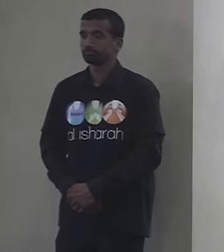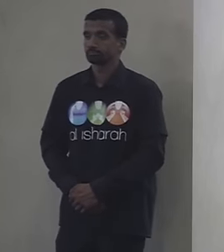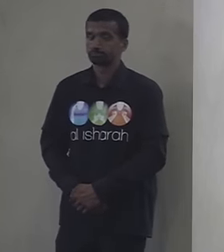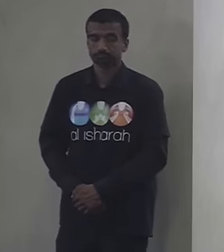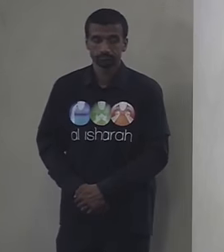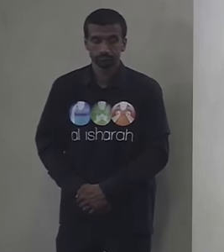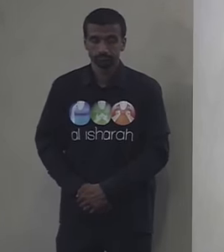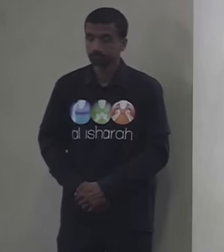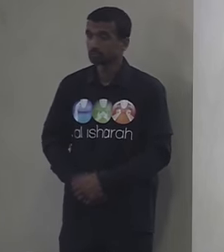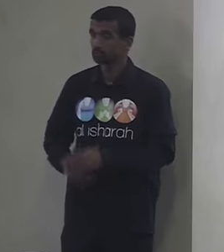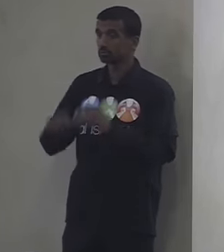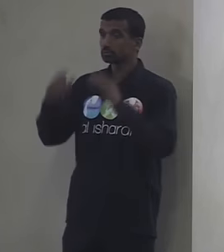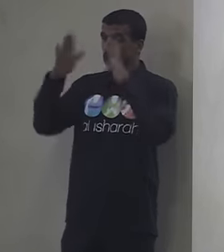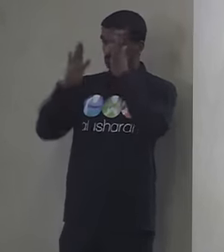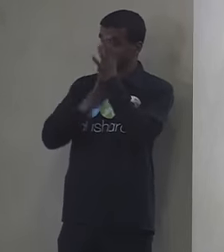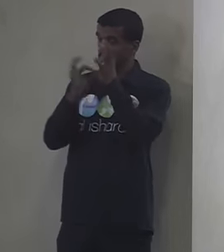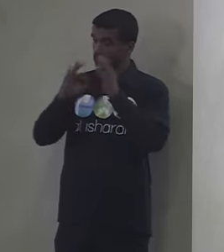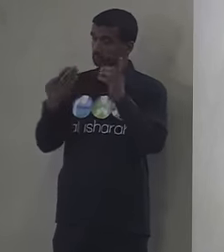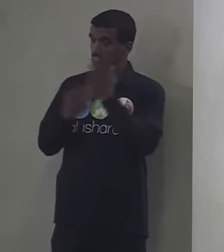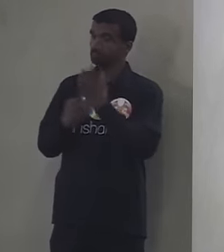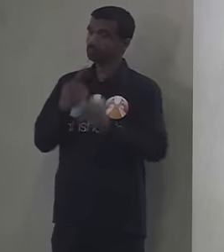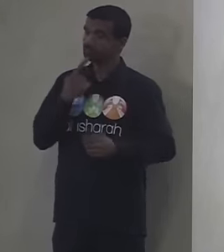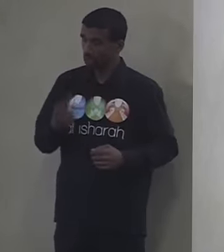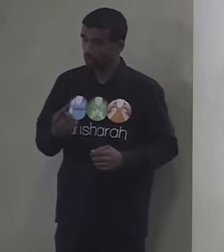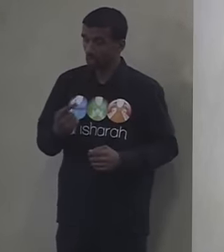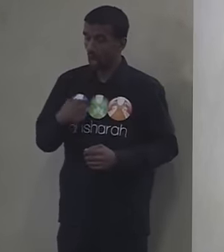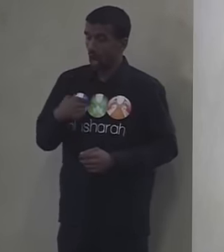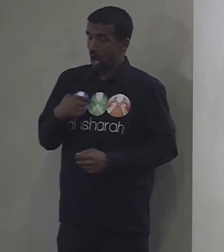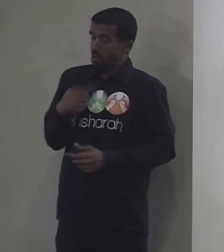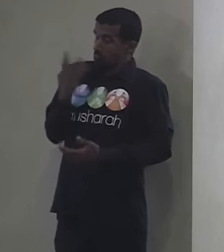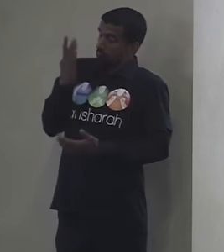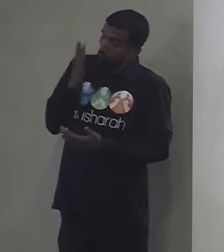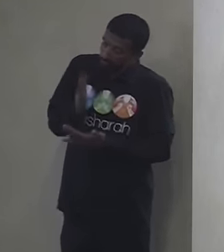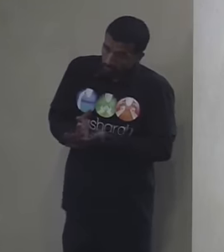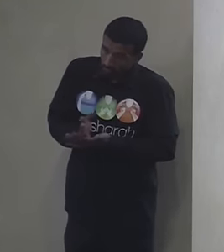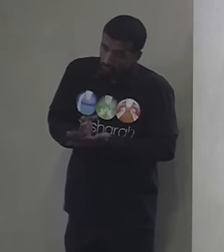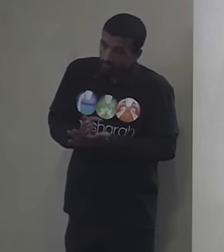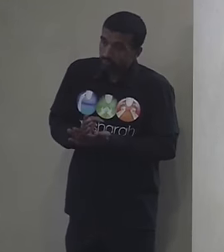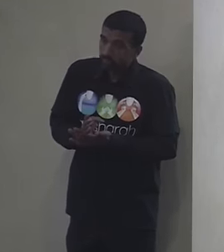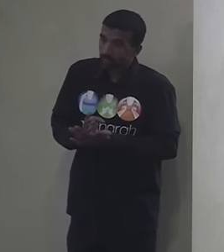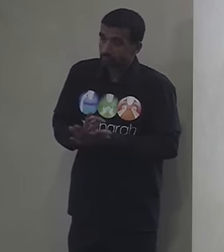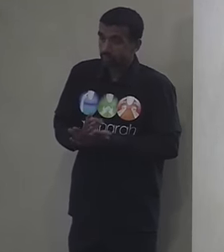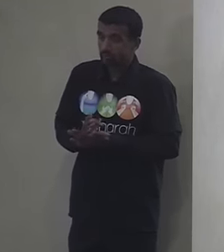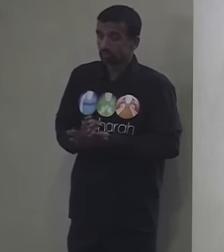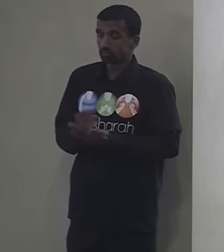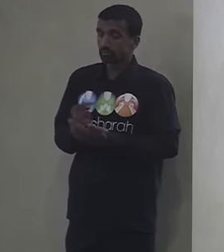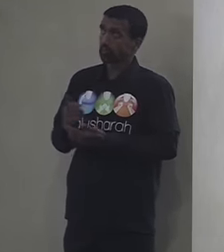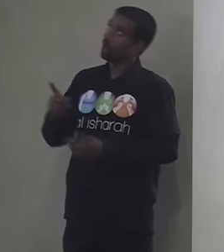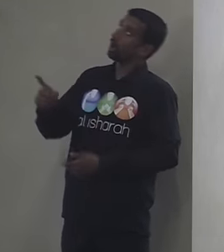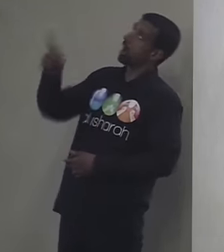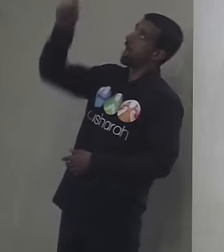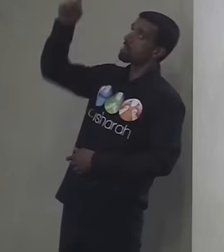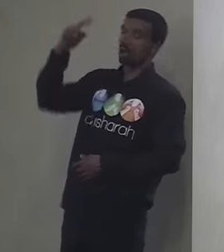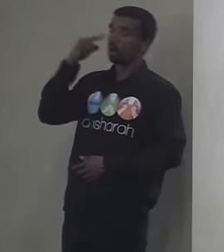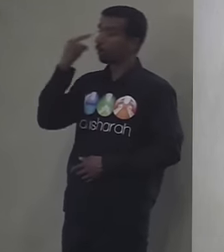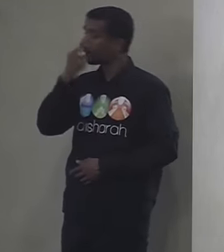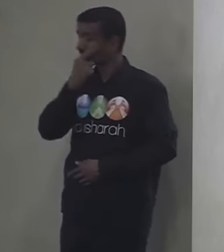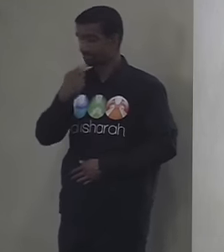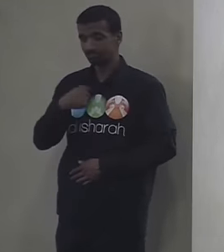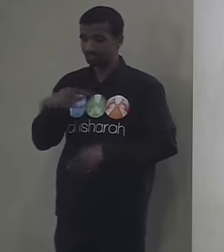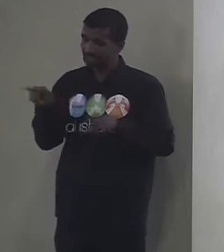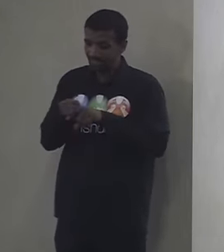by the one who has my life in his hands, I swear by Allah, the same thing that brought you out, brought me out too, and got me to stand up. I couldn't sit